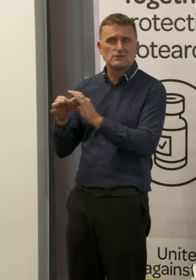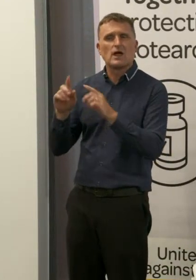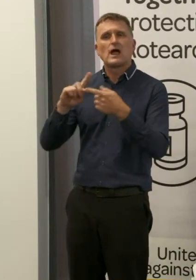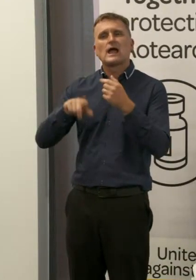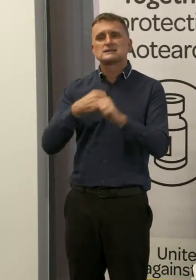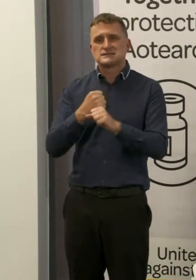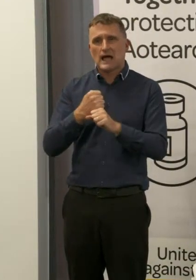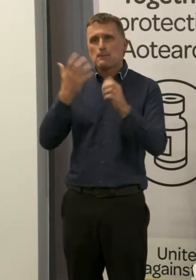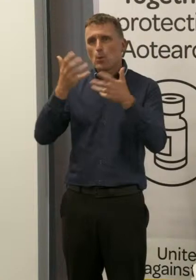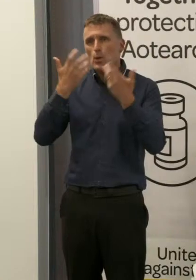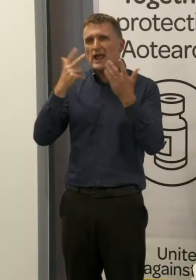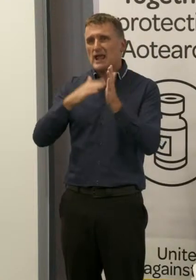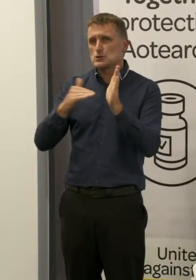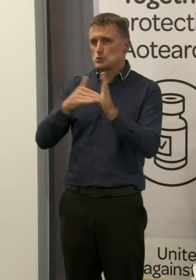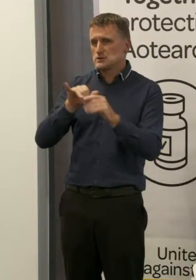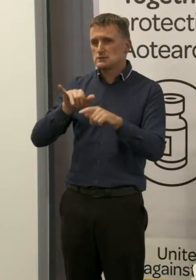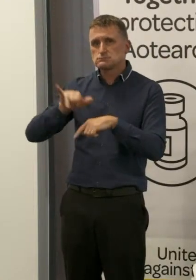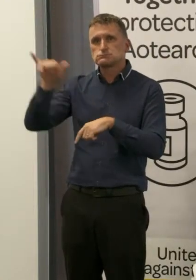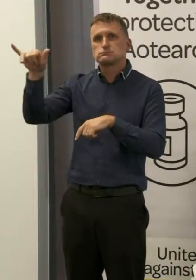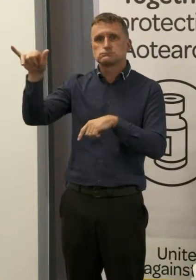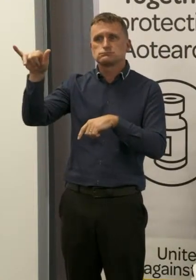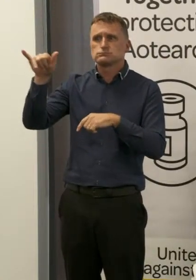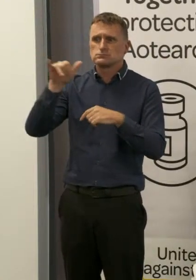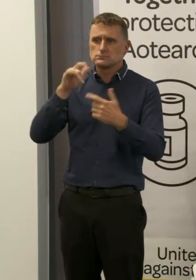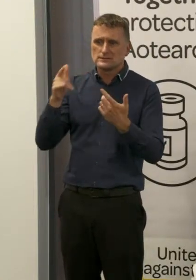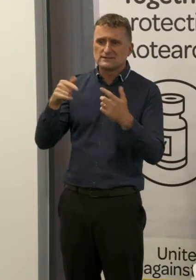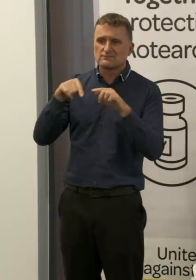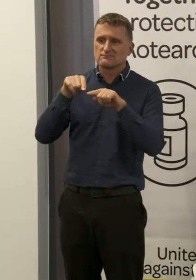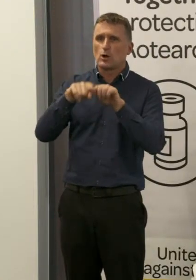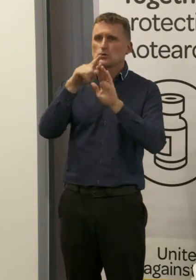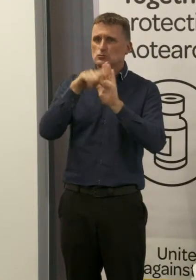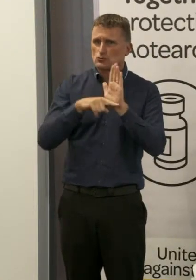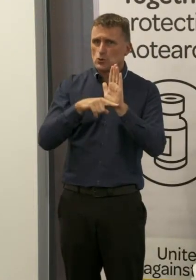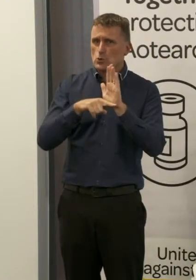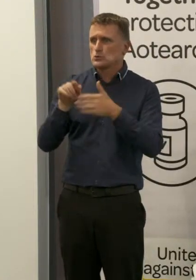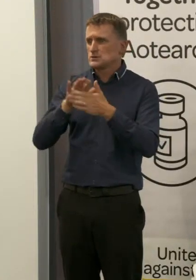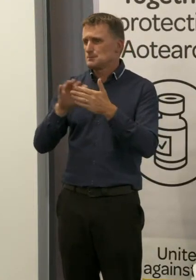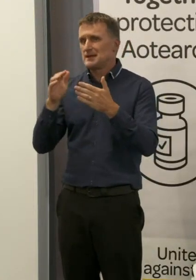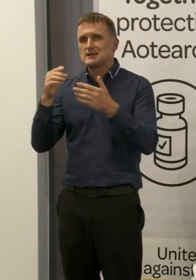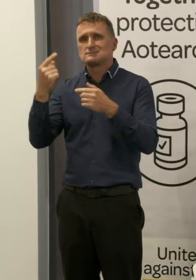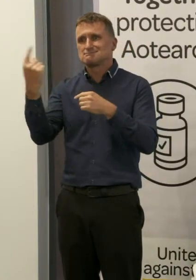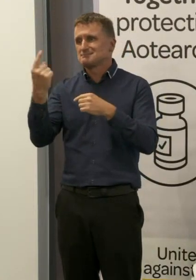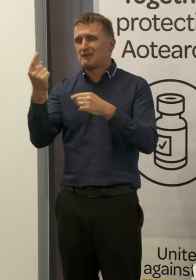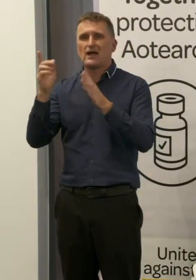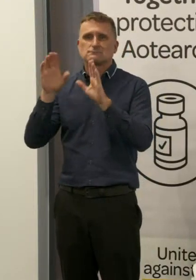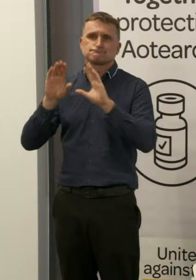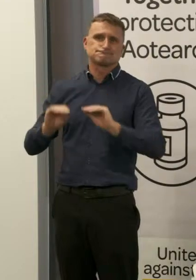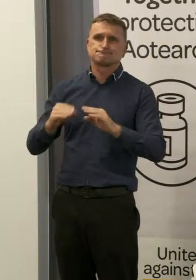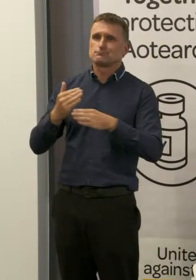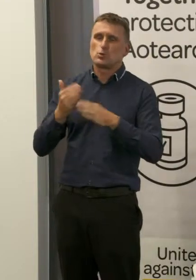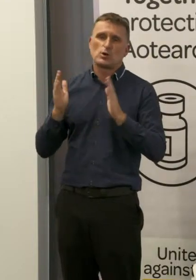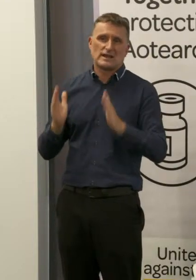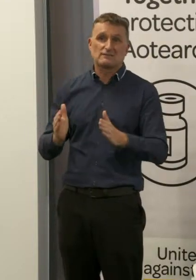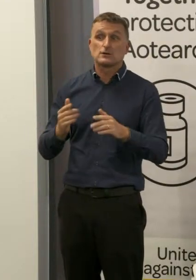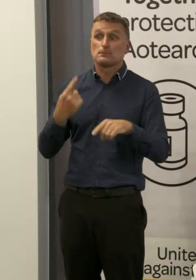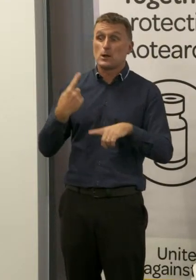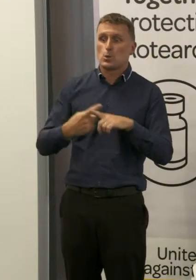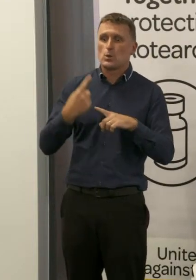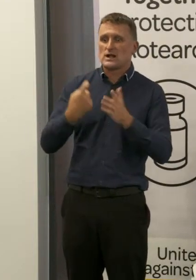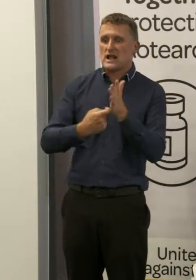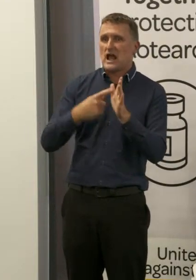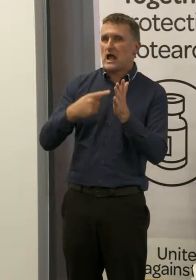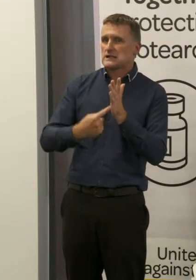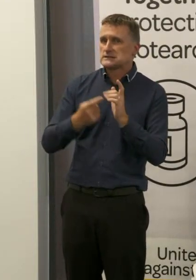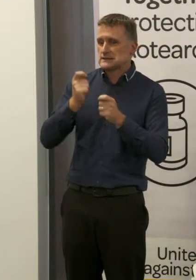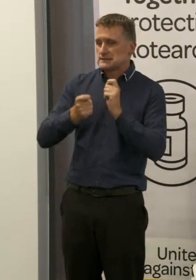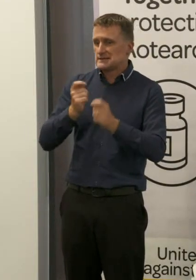number of crew who would have had to have stood down, and we were working with them on getting supplies for rapid antigen tests. And one of the other things we've been doing is